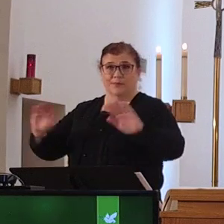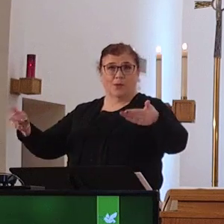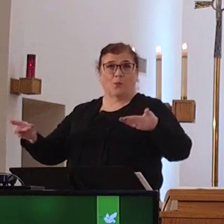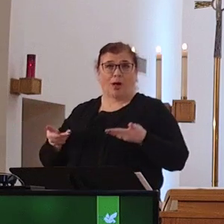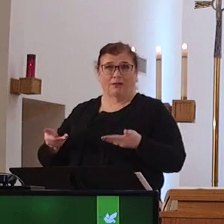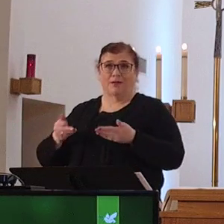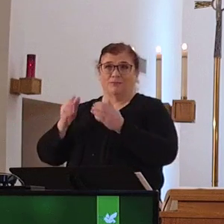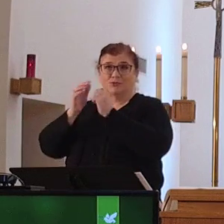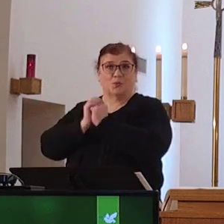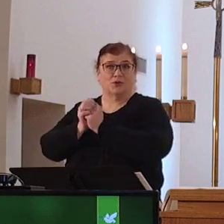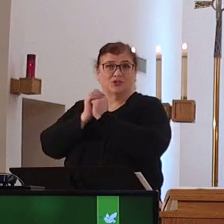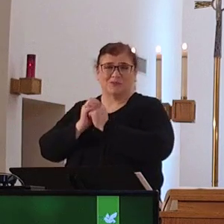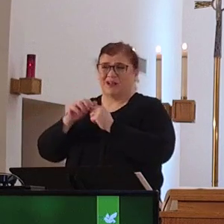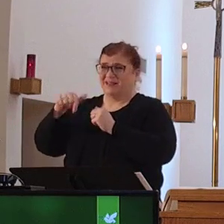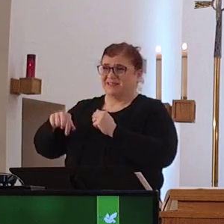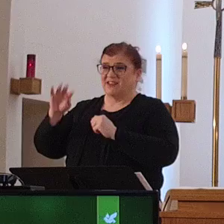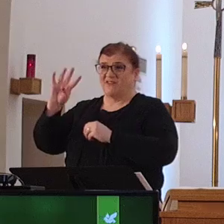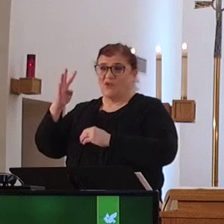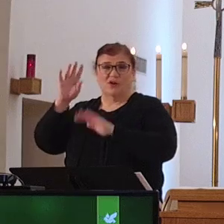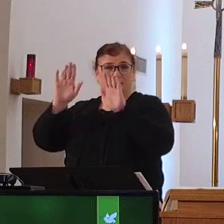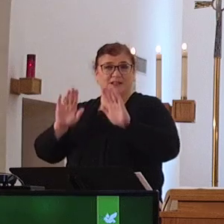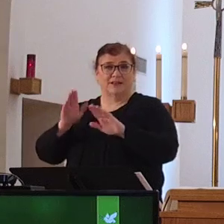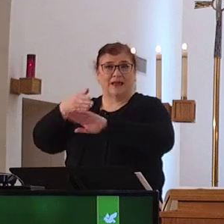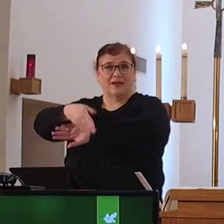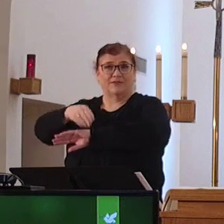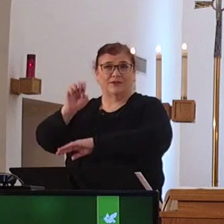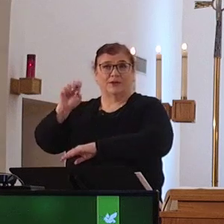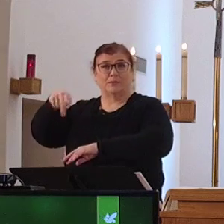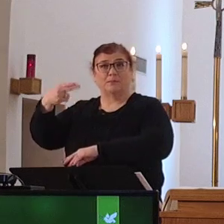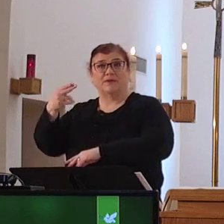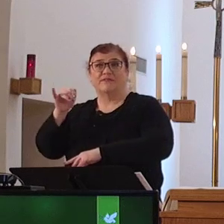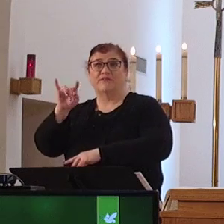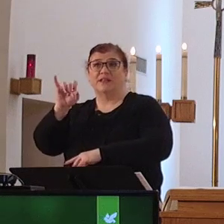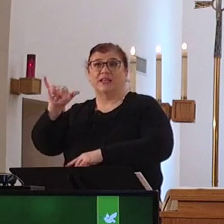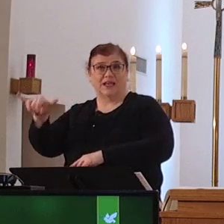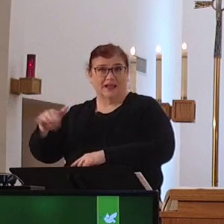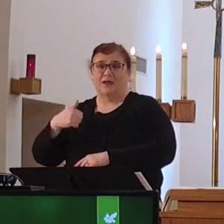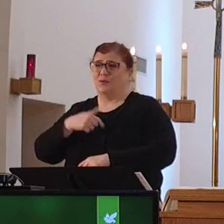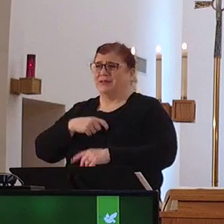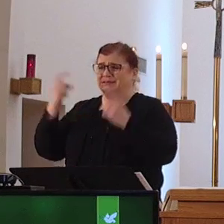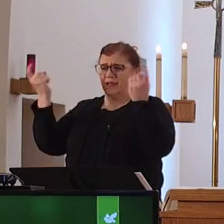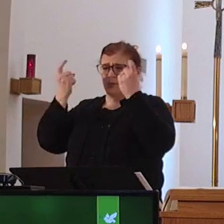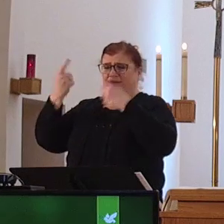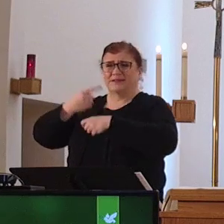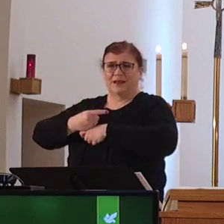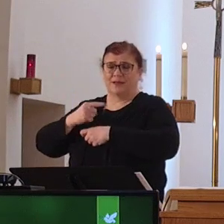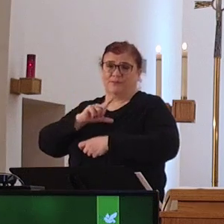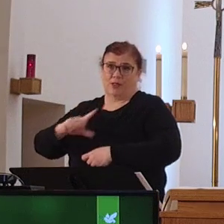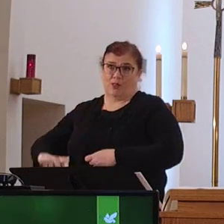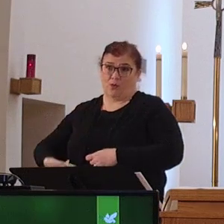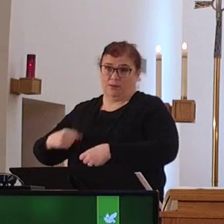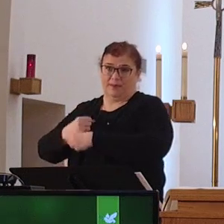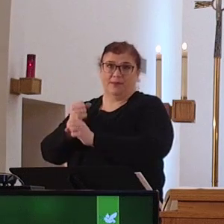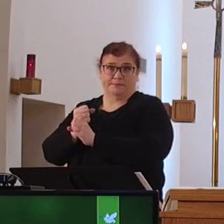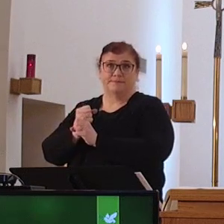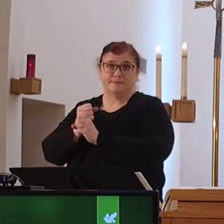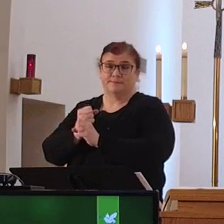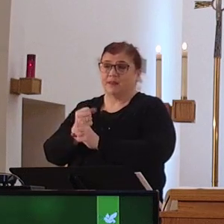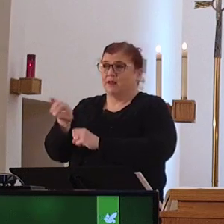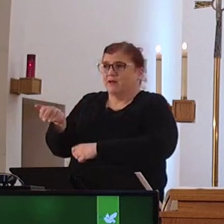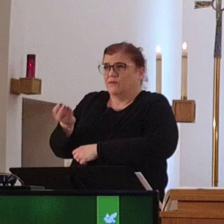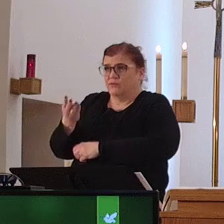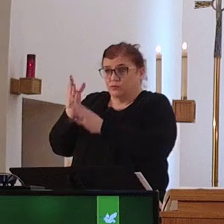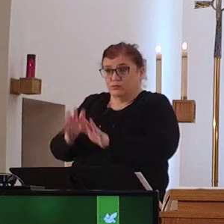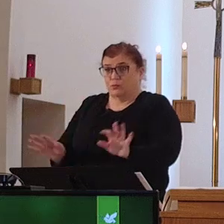Welcome to worship on this fourth Sunday after Epiphany as we celebrate this day that the Lord has made. A couple